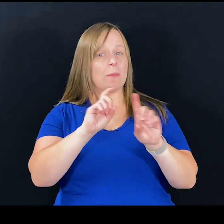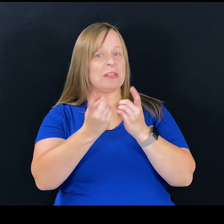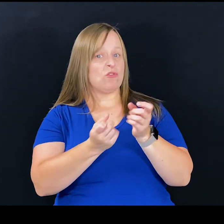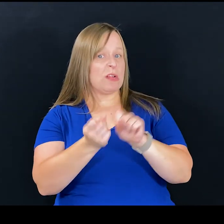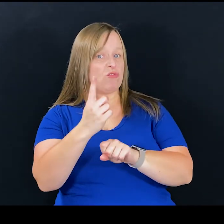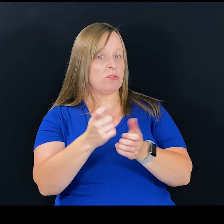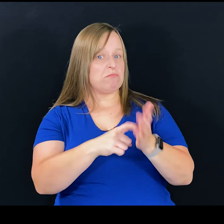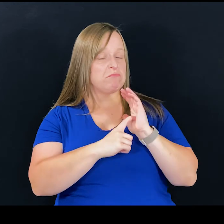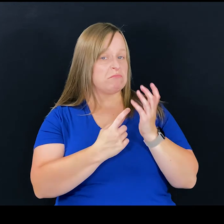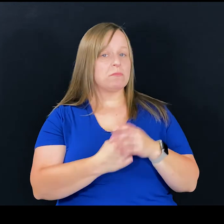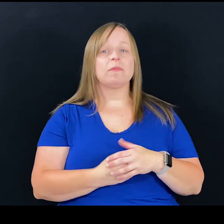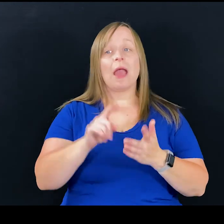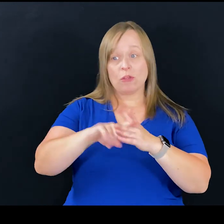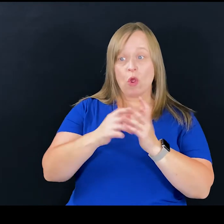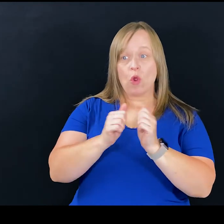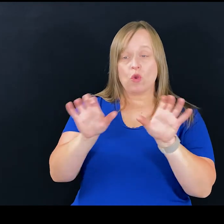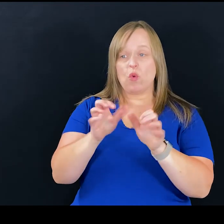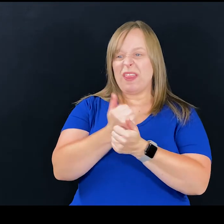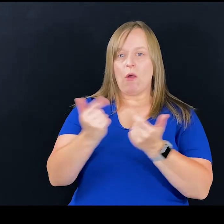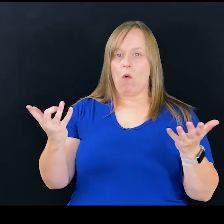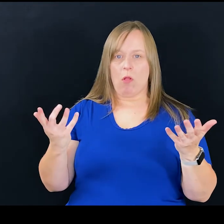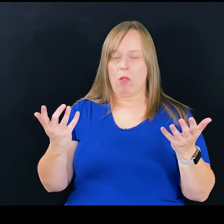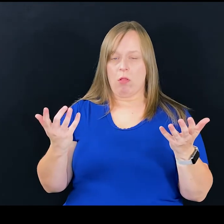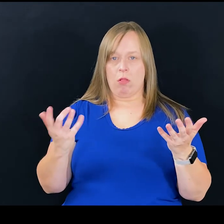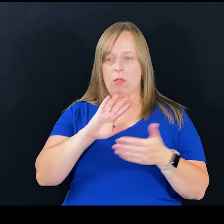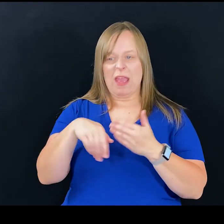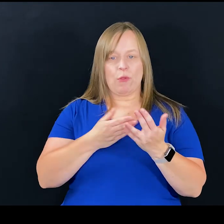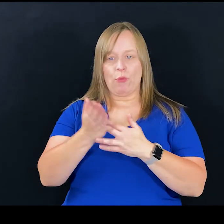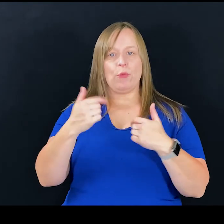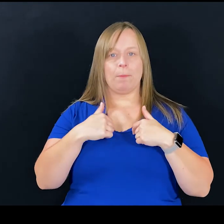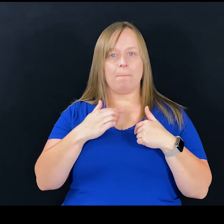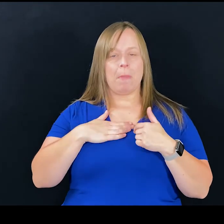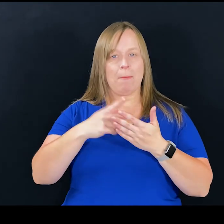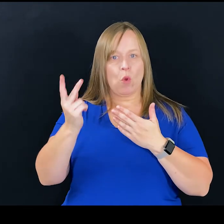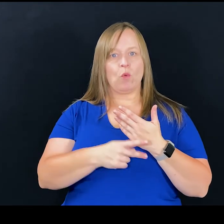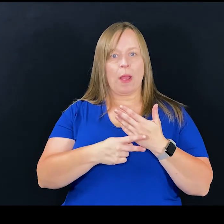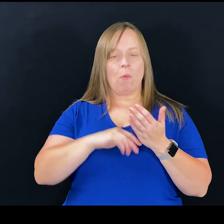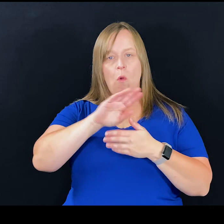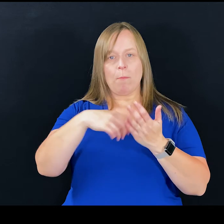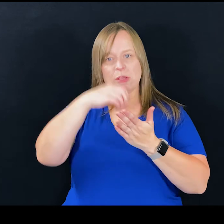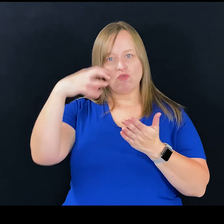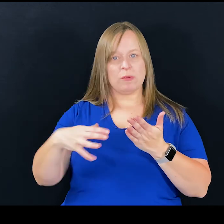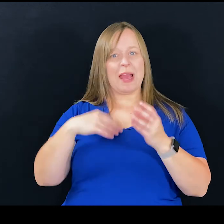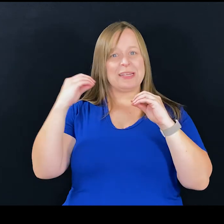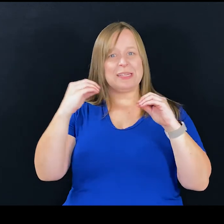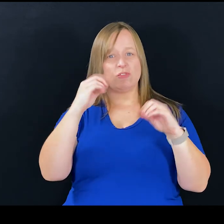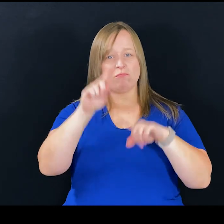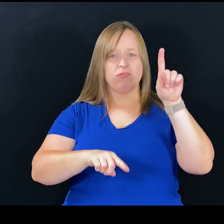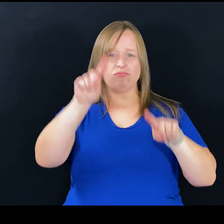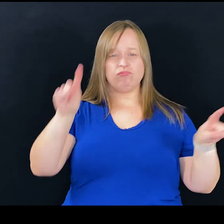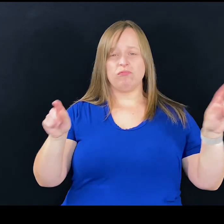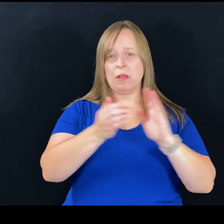they need from that district the following year. I've started to do it with everyone. Anyone who comes through my program, and I